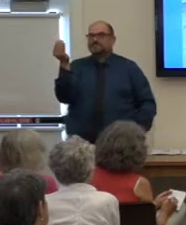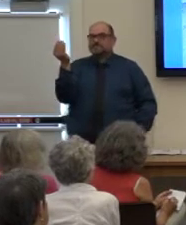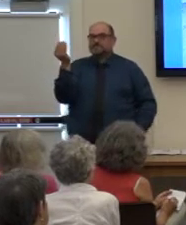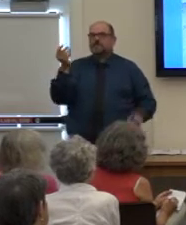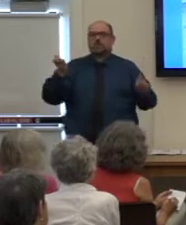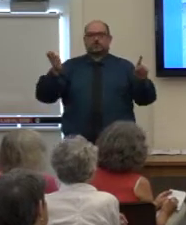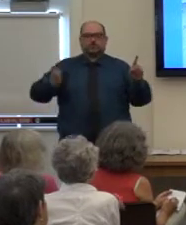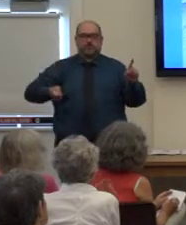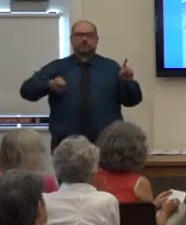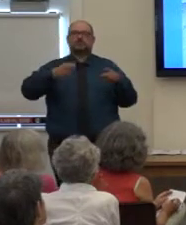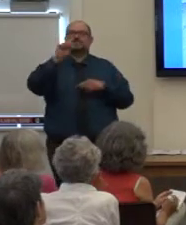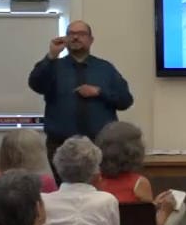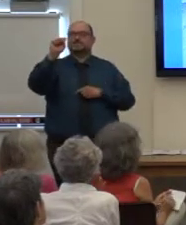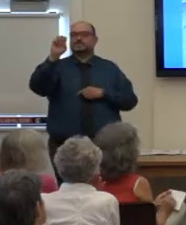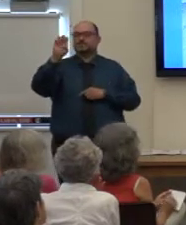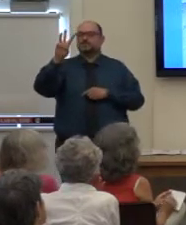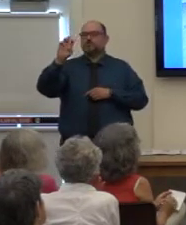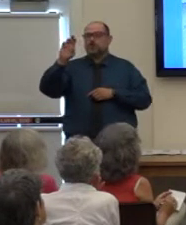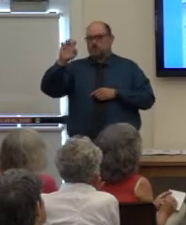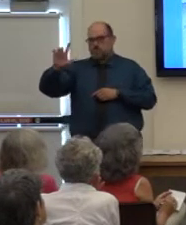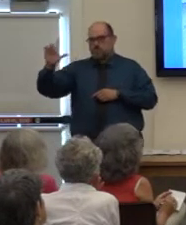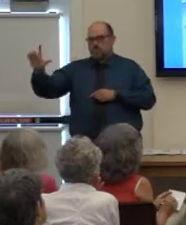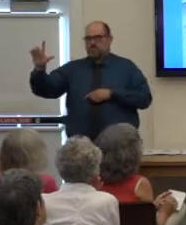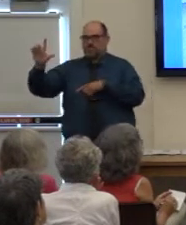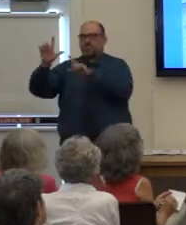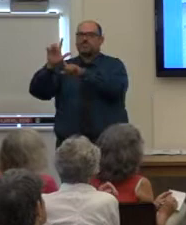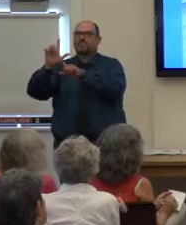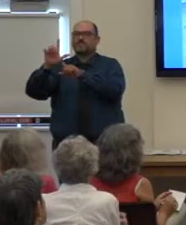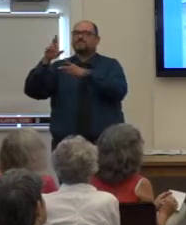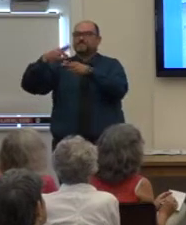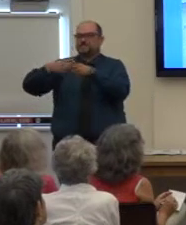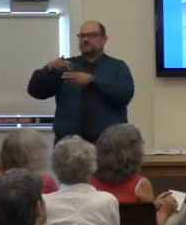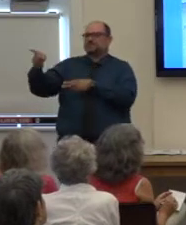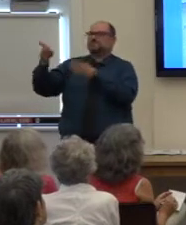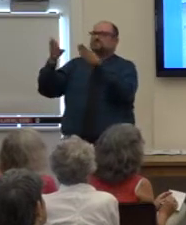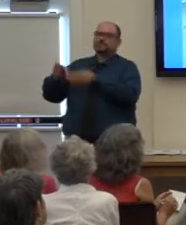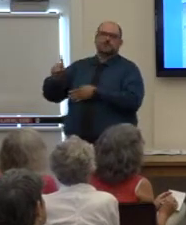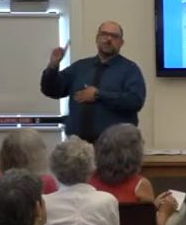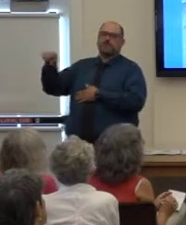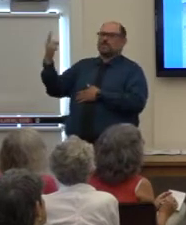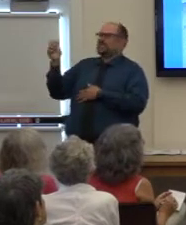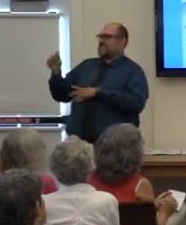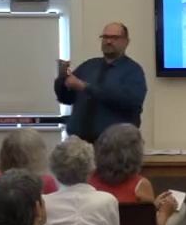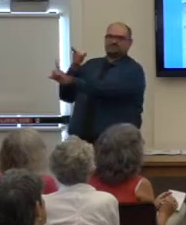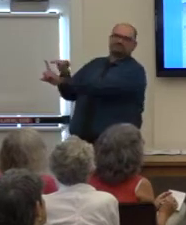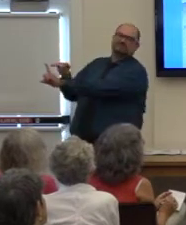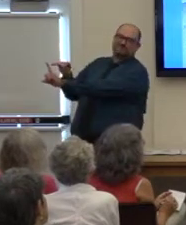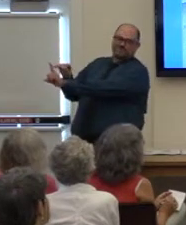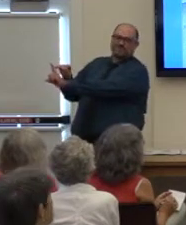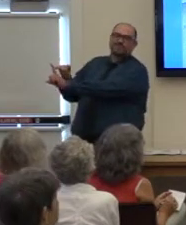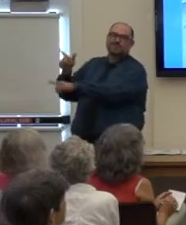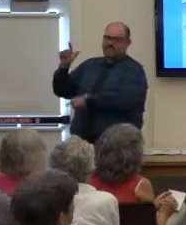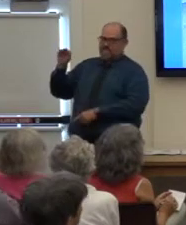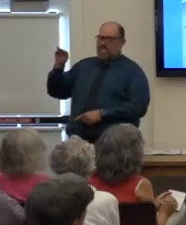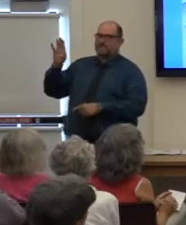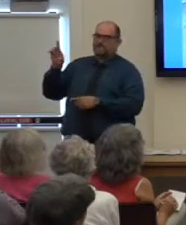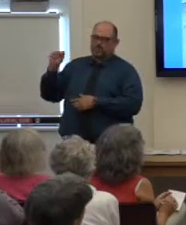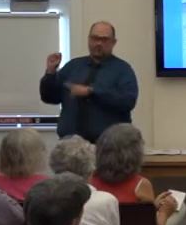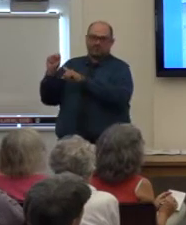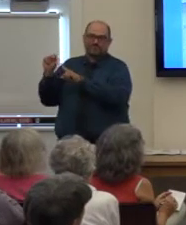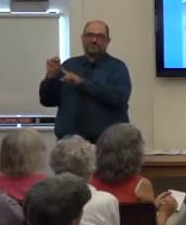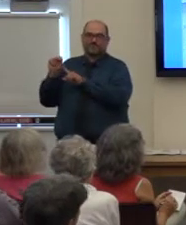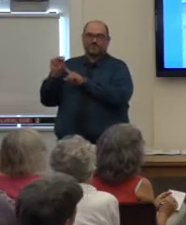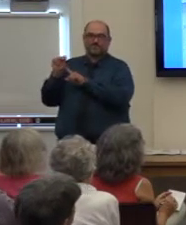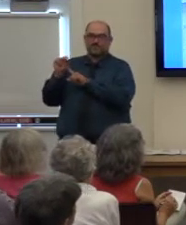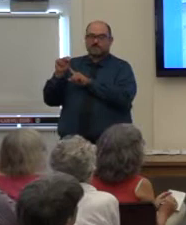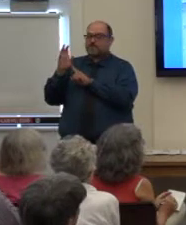can only have been Lumbert. And yet, what we don't know is whether Lumbert was truly